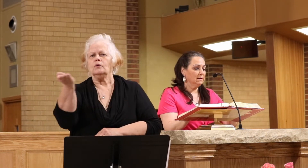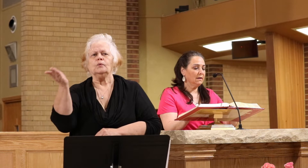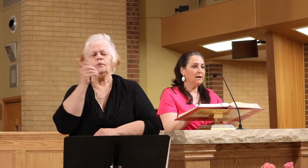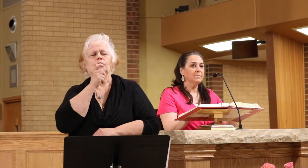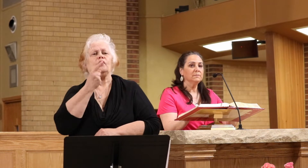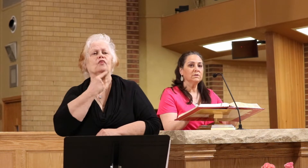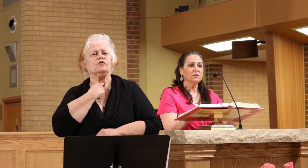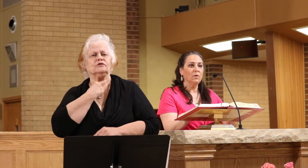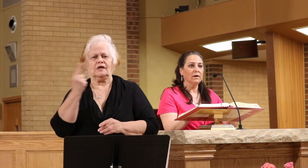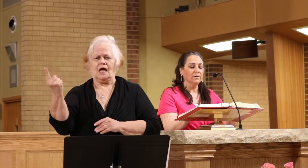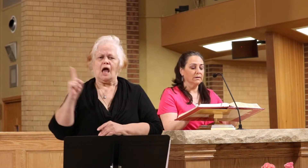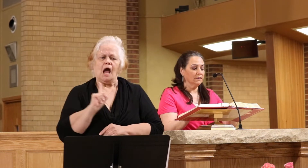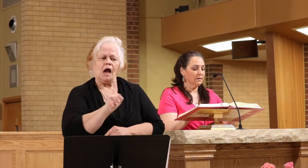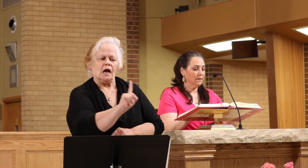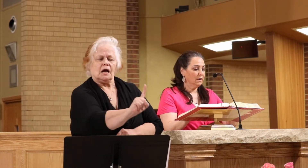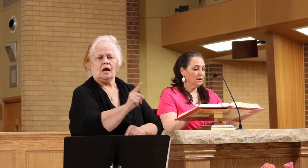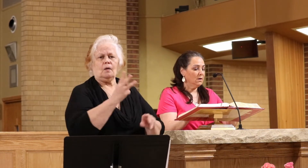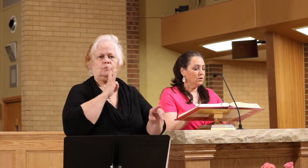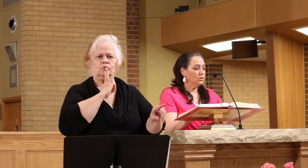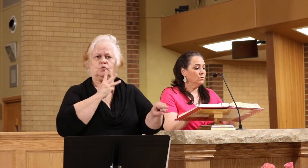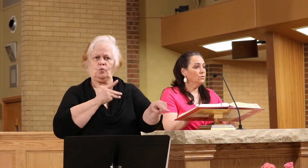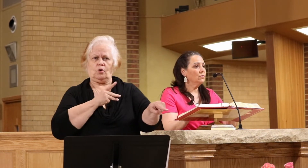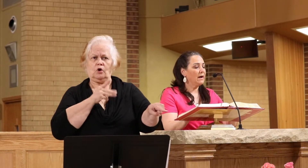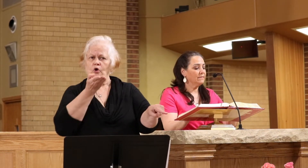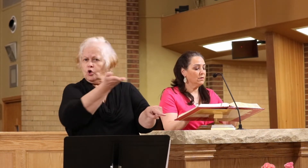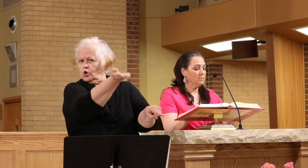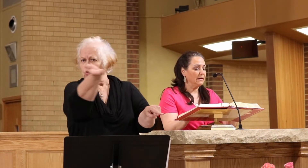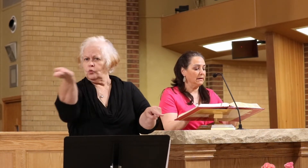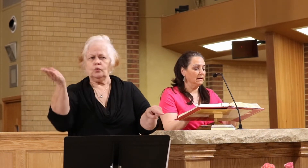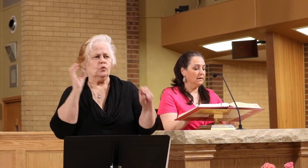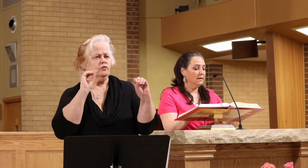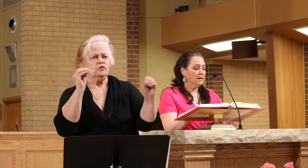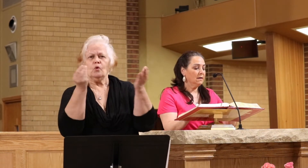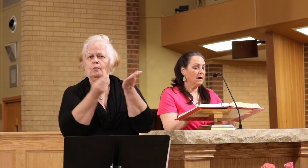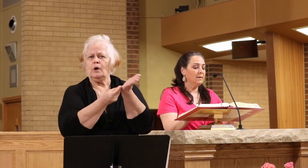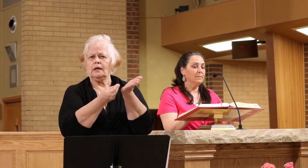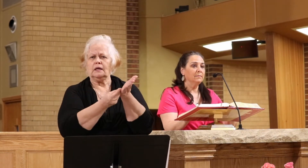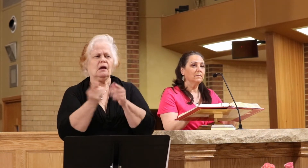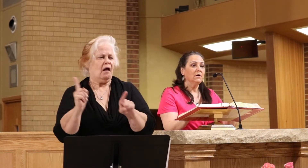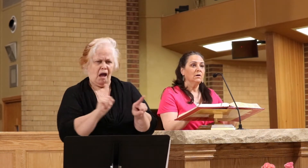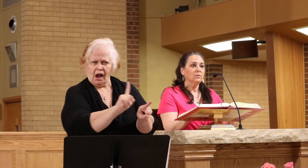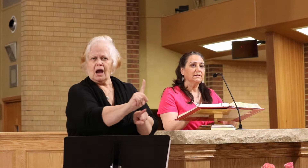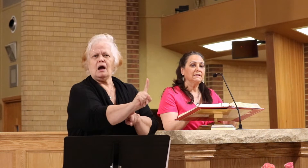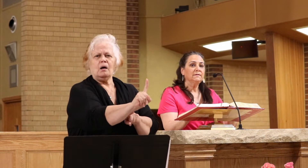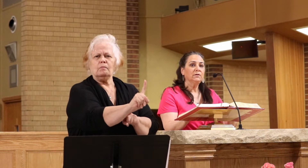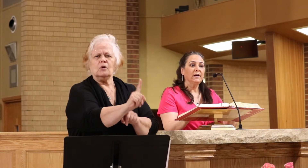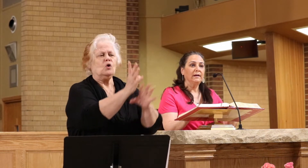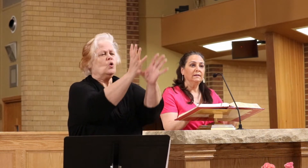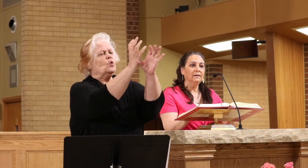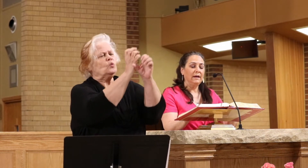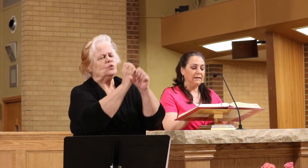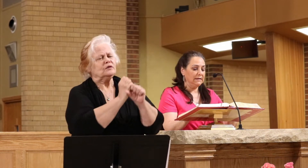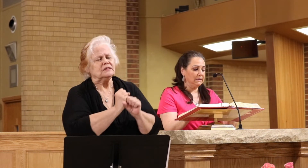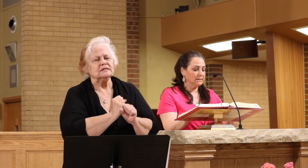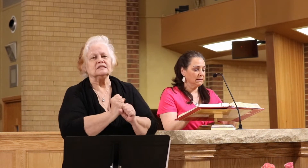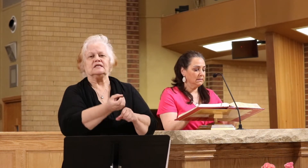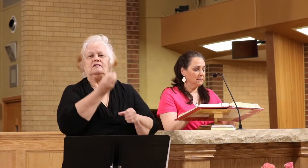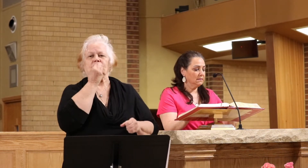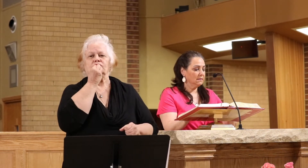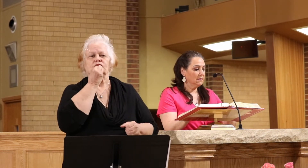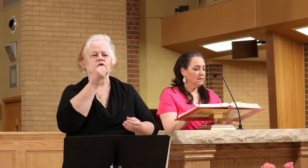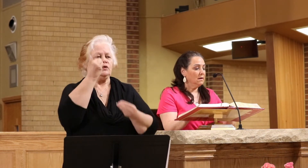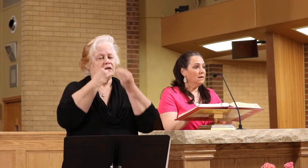thirsty, come to the water. You who have no money, come, receive grain and